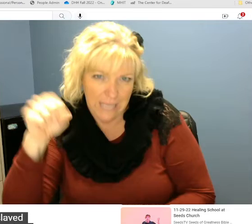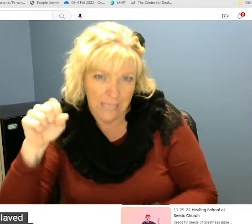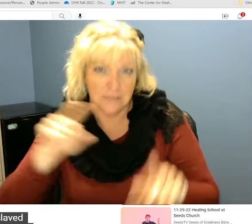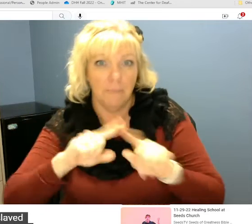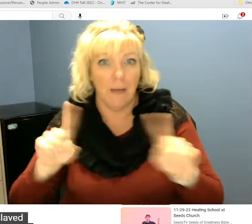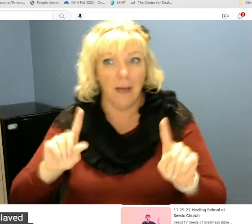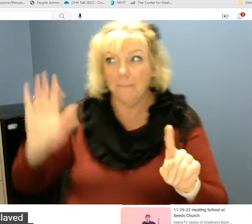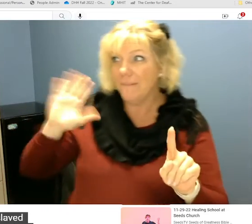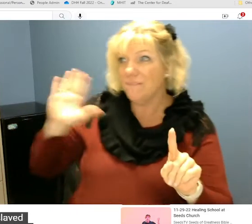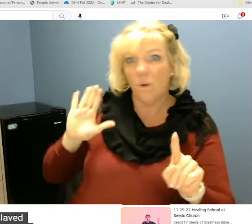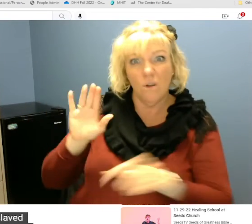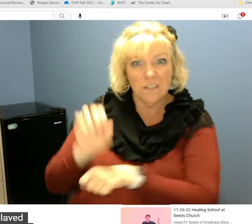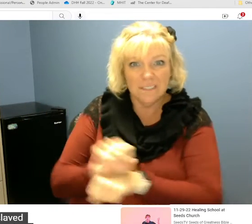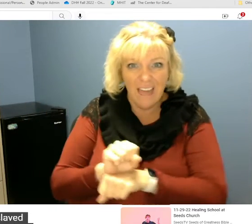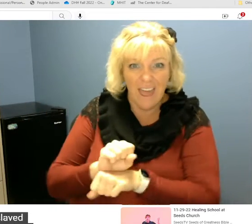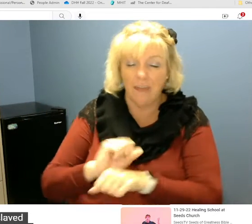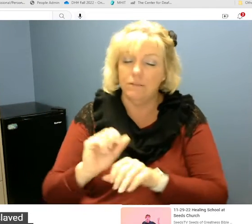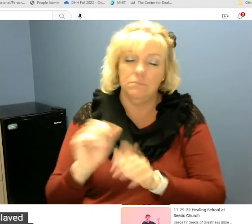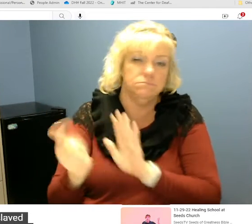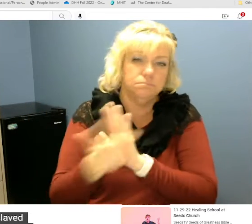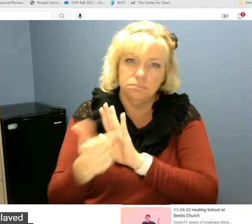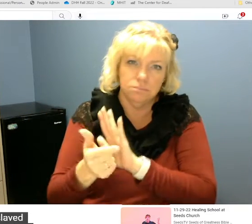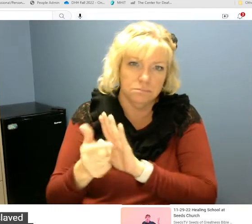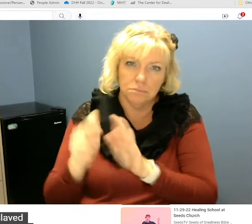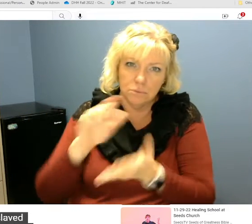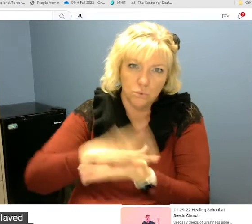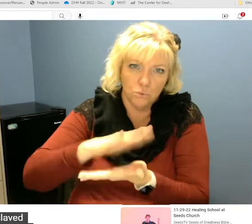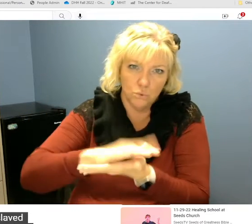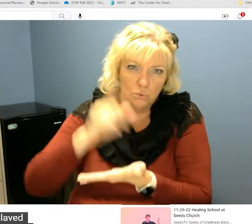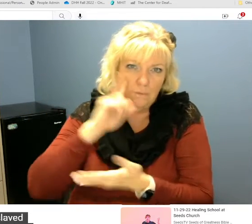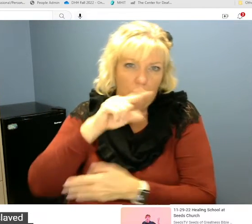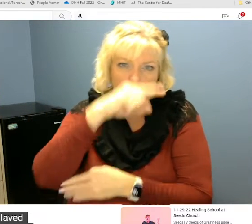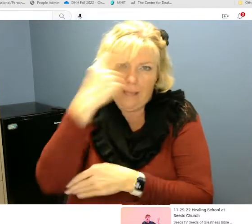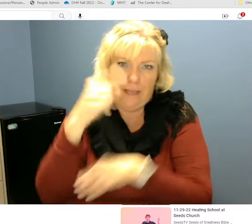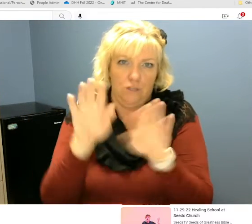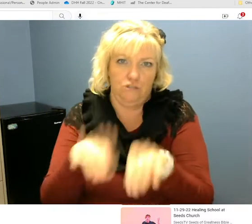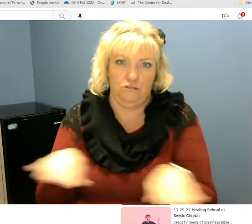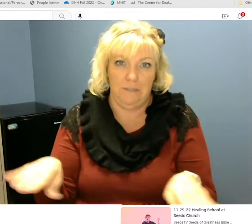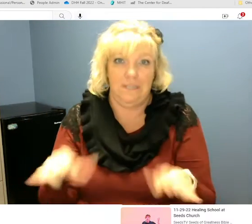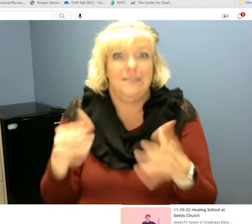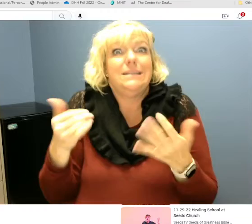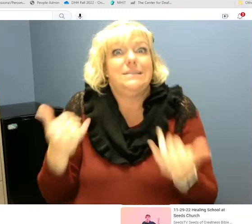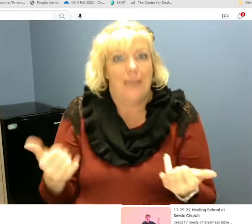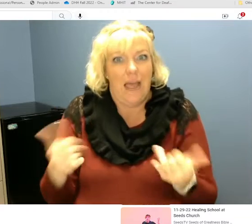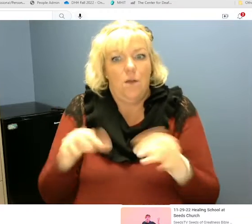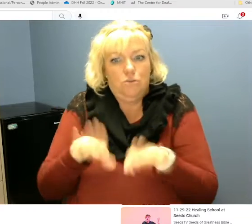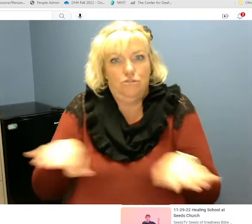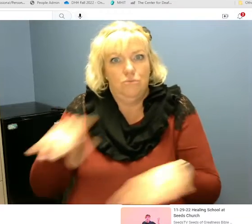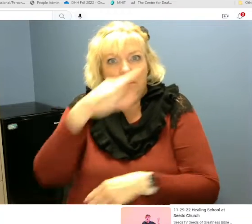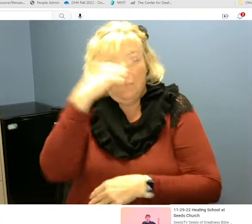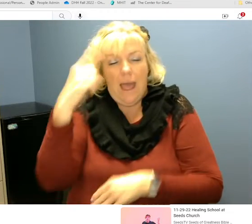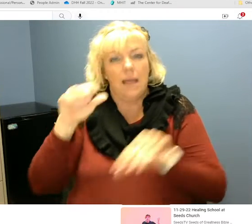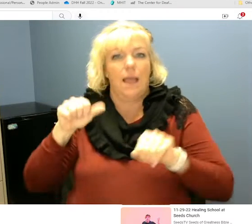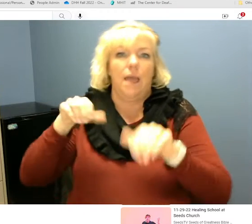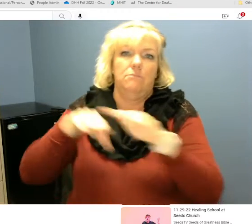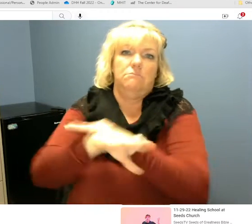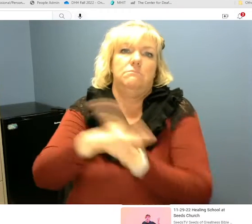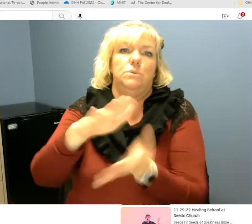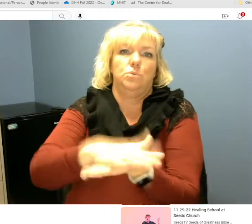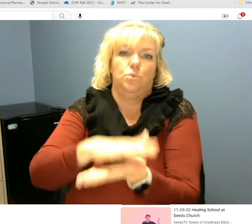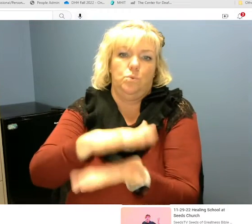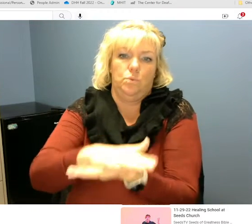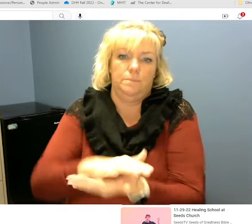denied to enslaved peoples before. And so getting access to education is going to be key, right? We'll